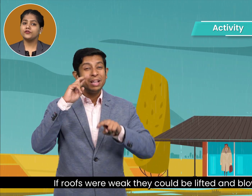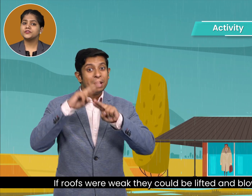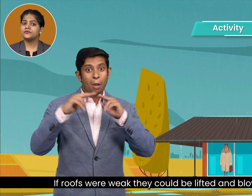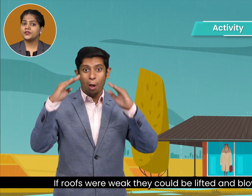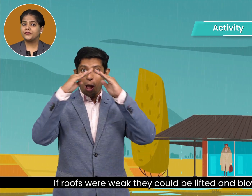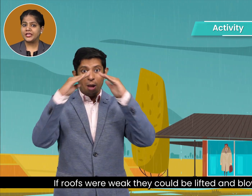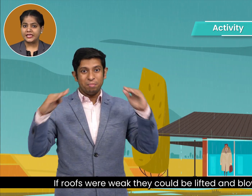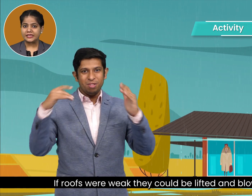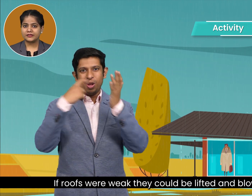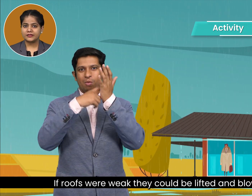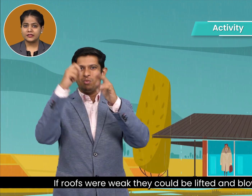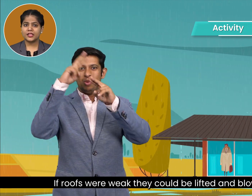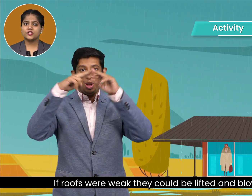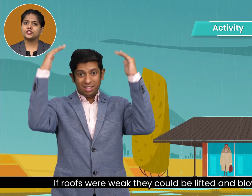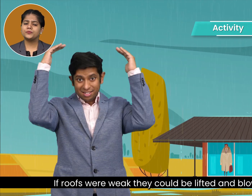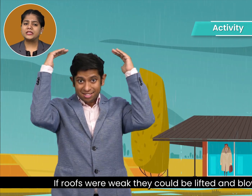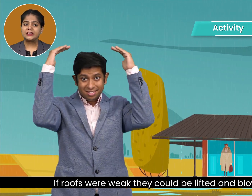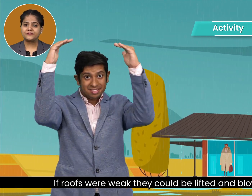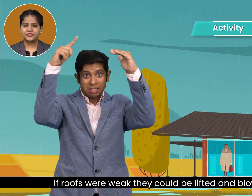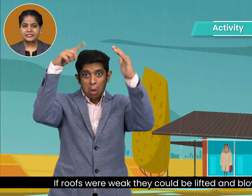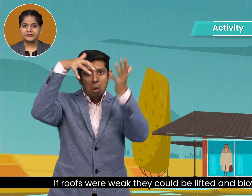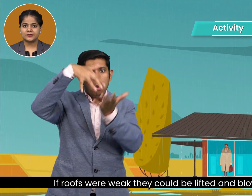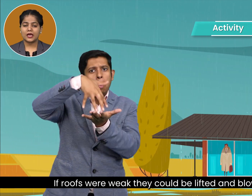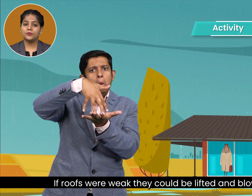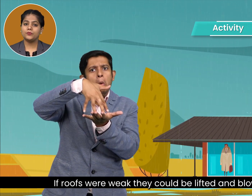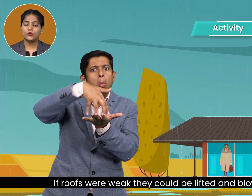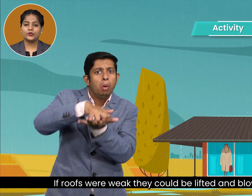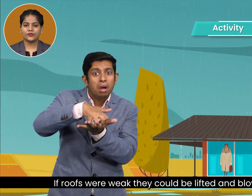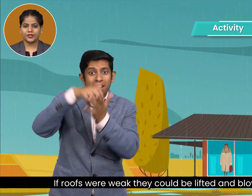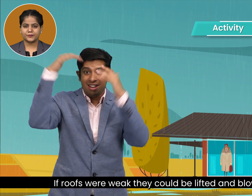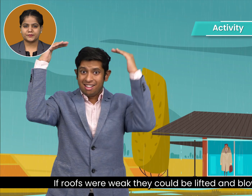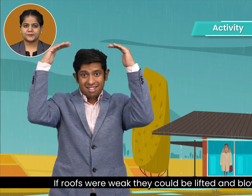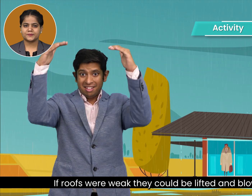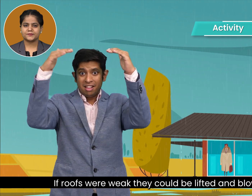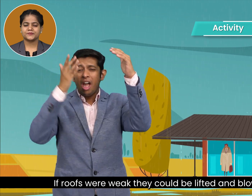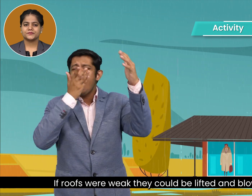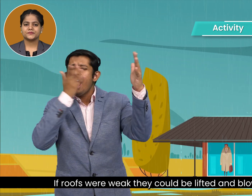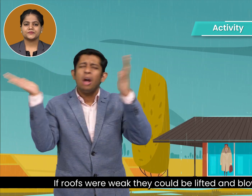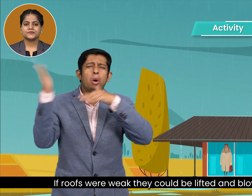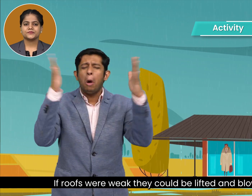If roofs were weak, they could be lifted and blown away.